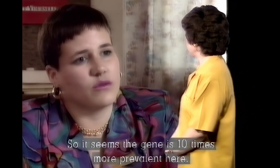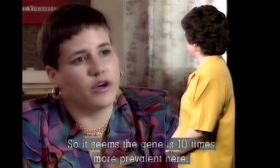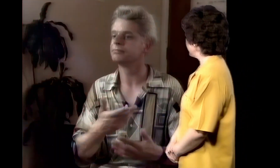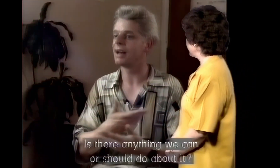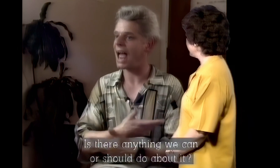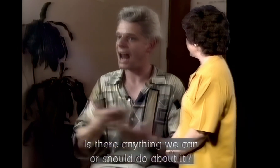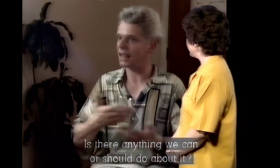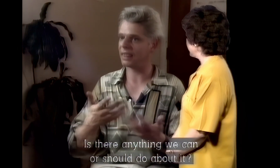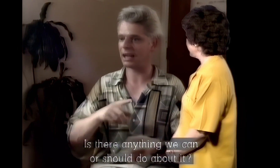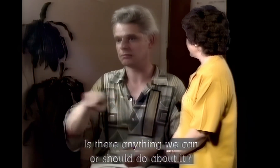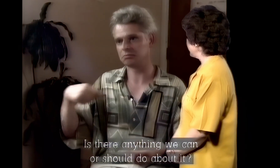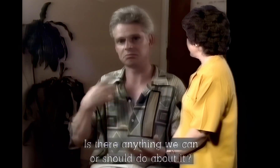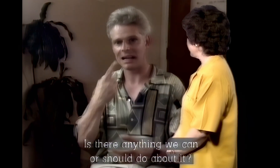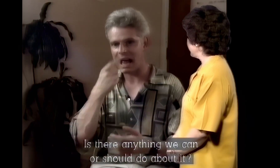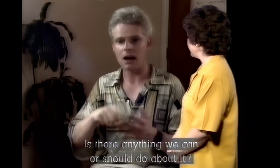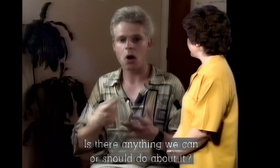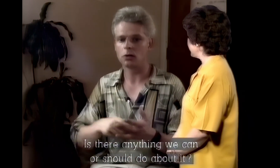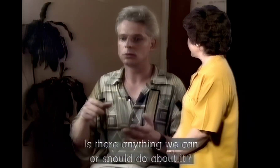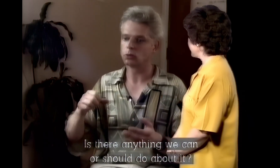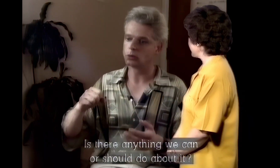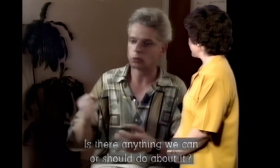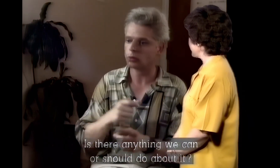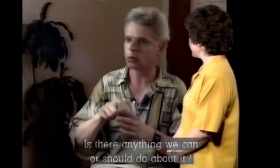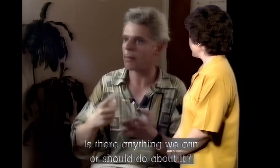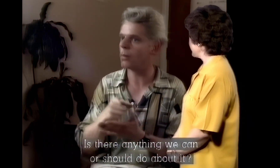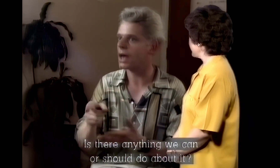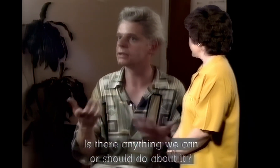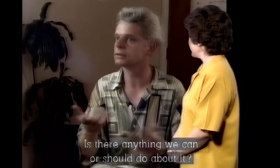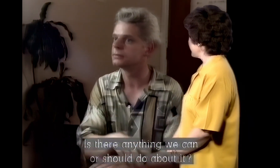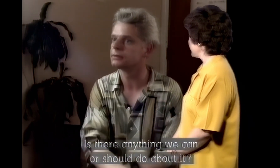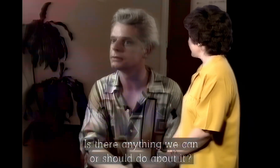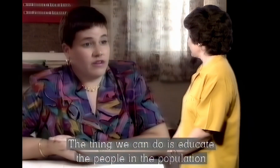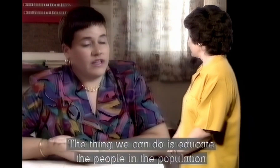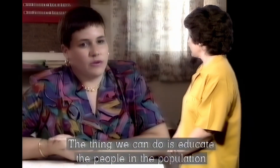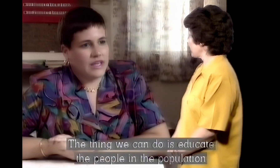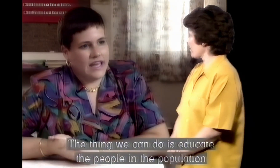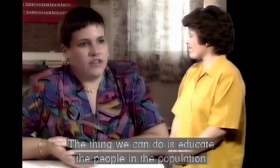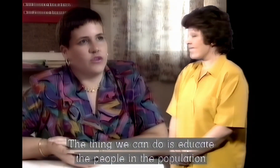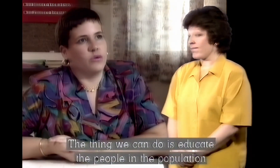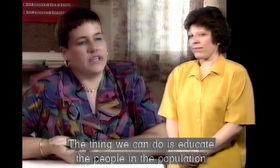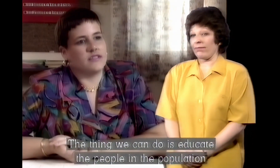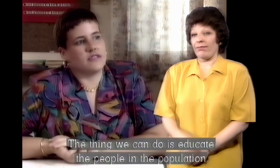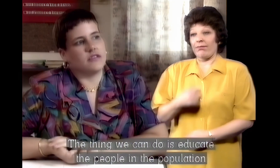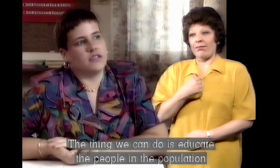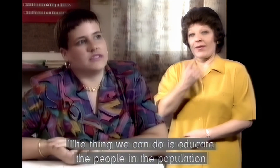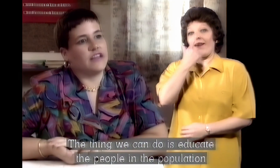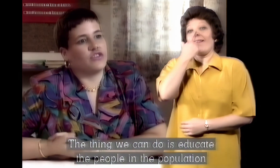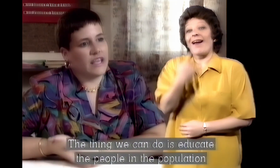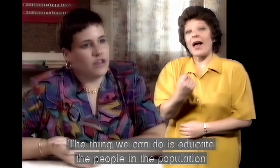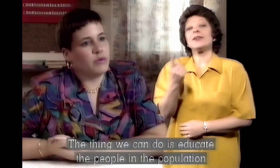world. Is there anything we can or should do about it? The thing that we can do is educate the